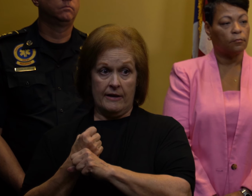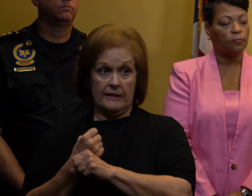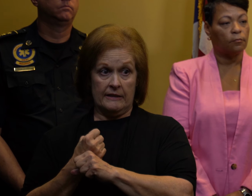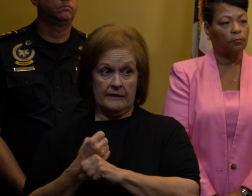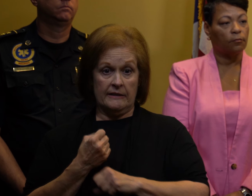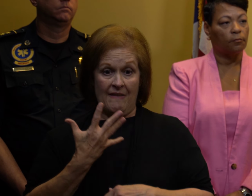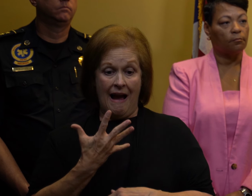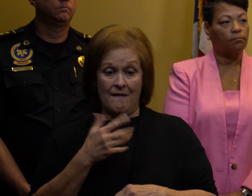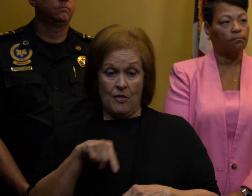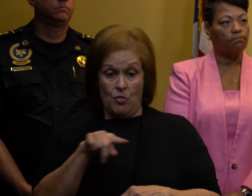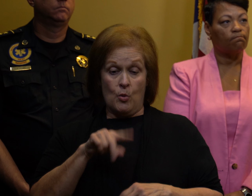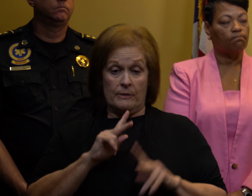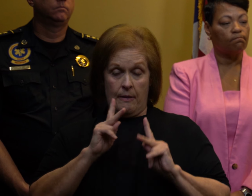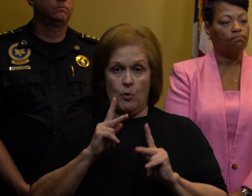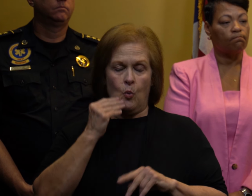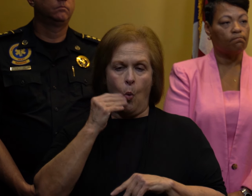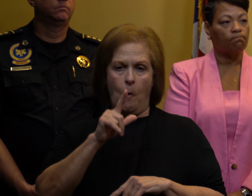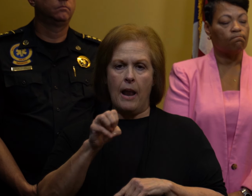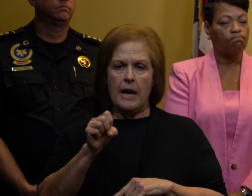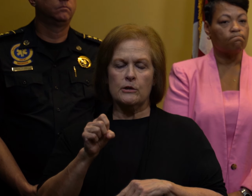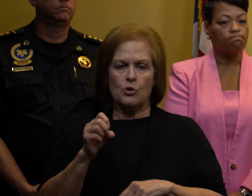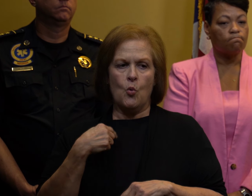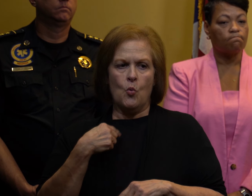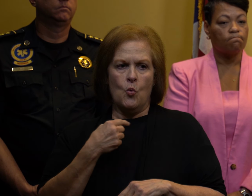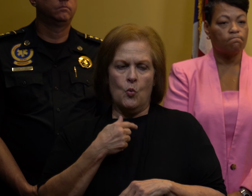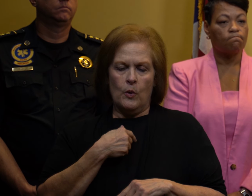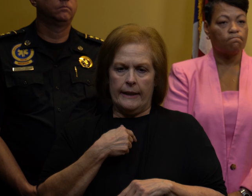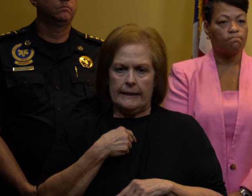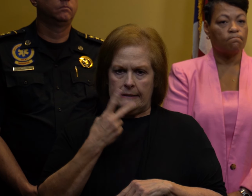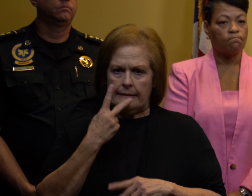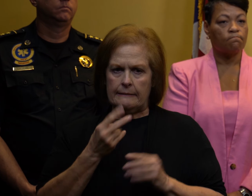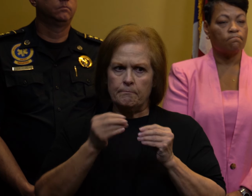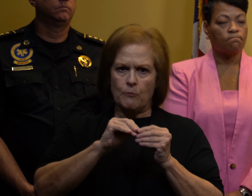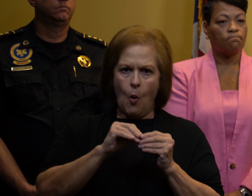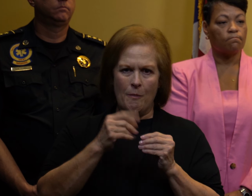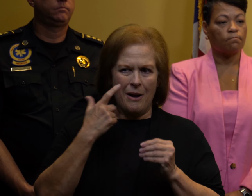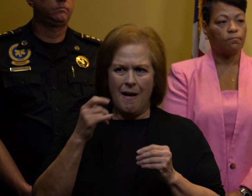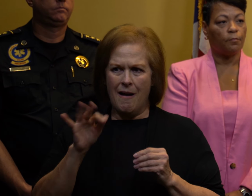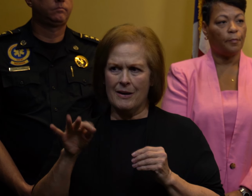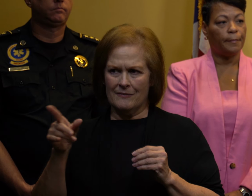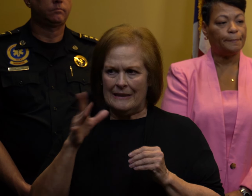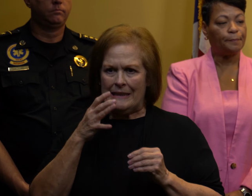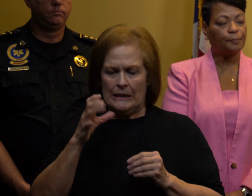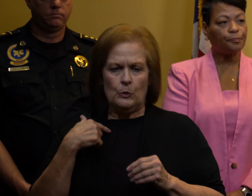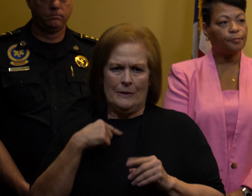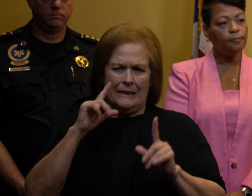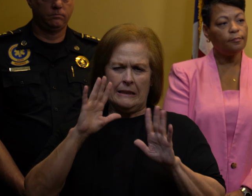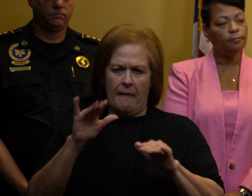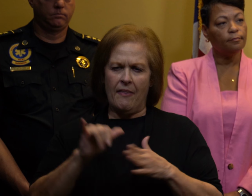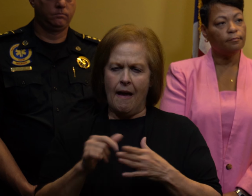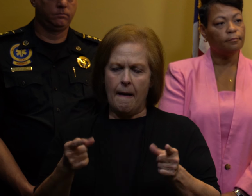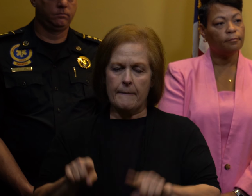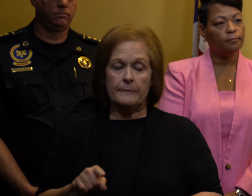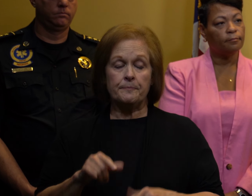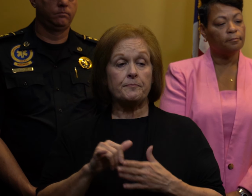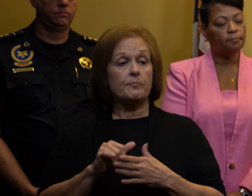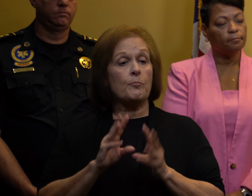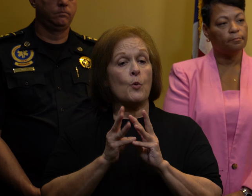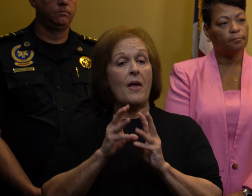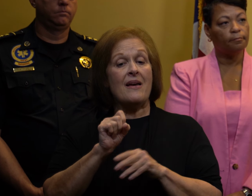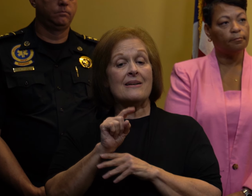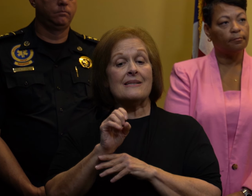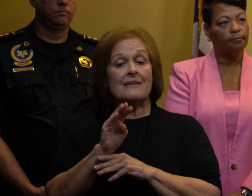as homeless. So we are certainly tracking higher with this heat, which would be expected. I mentioned the weather stem site that's